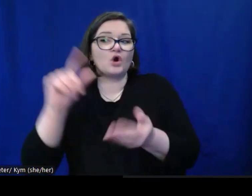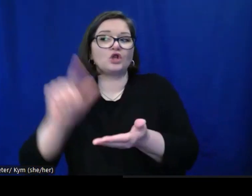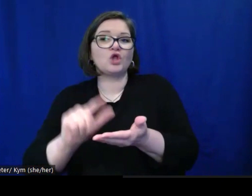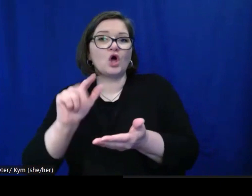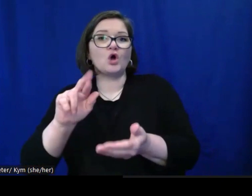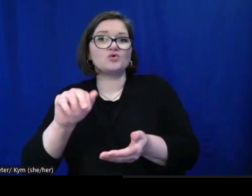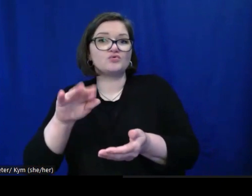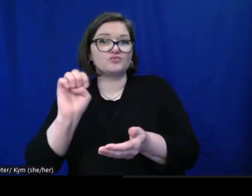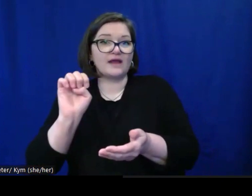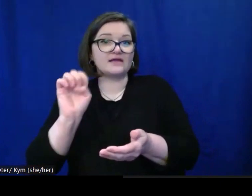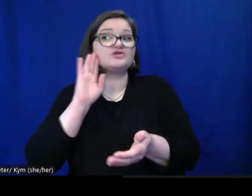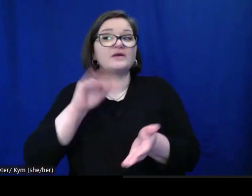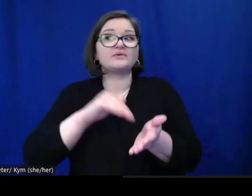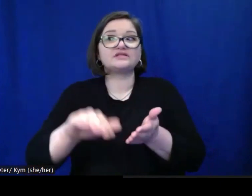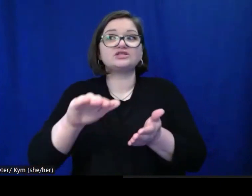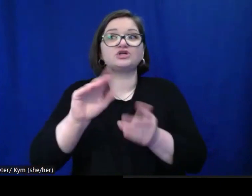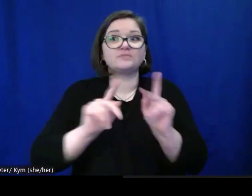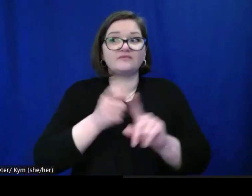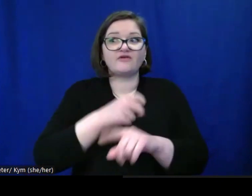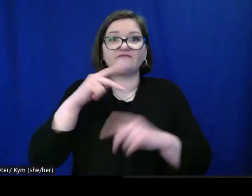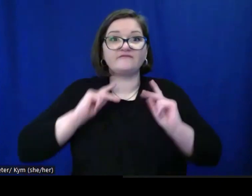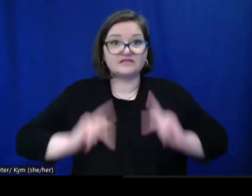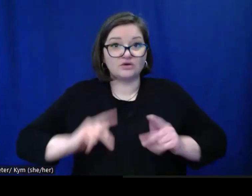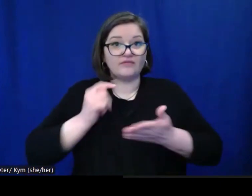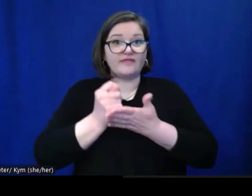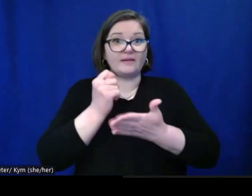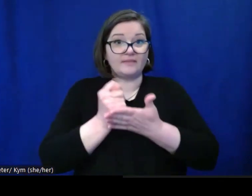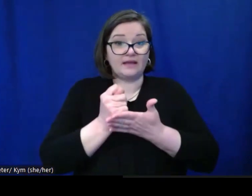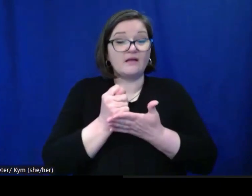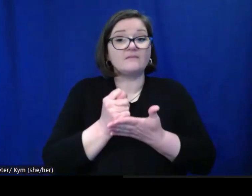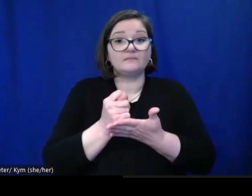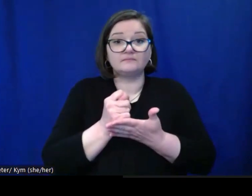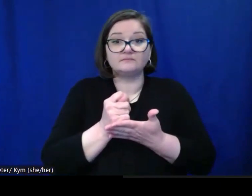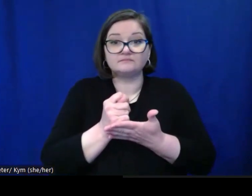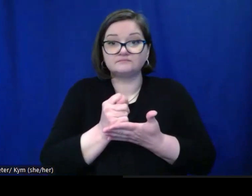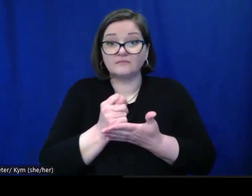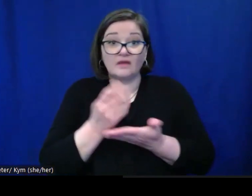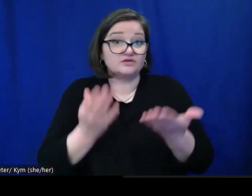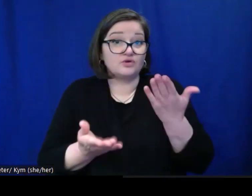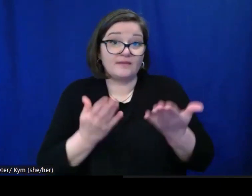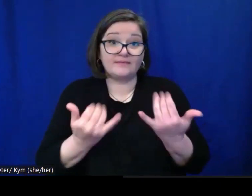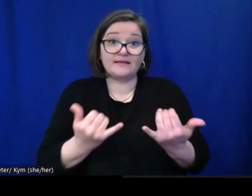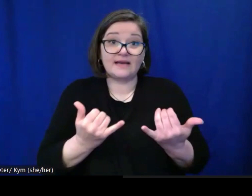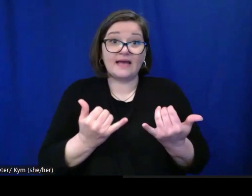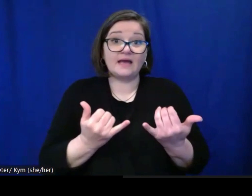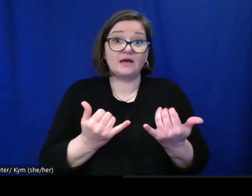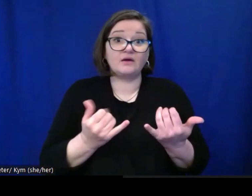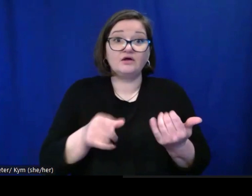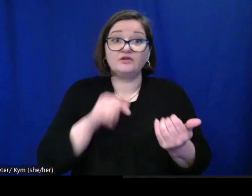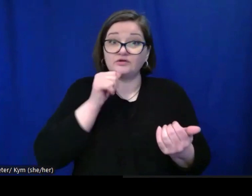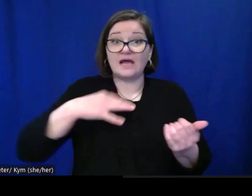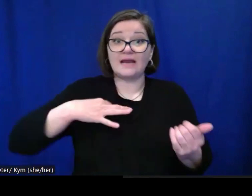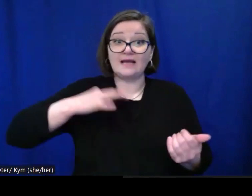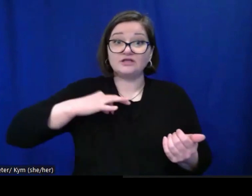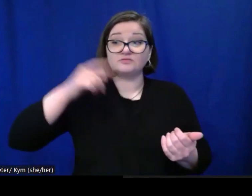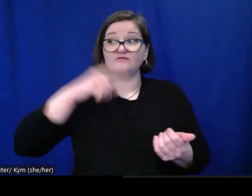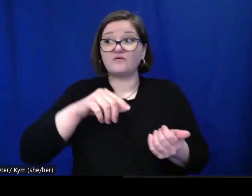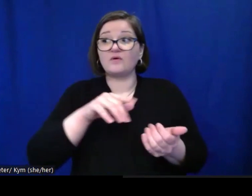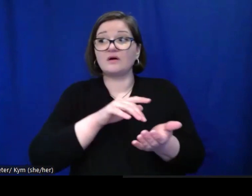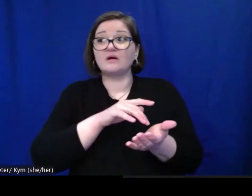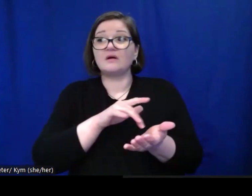from physical therapy. They no longer, they may not be eligible for medical assistance because